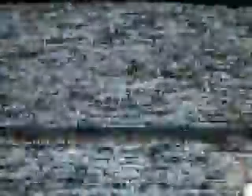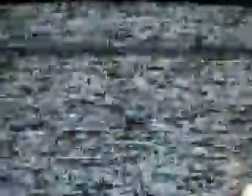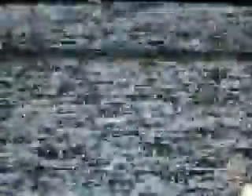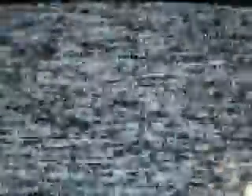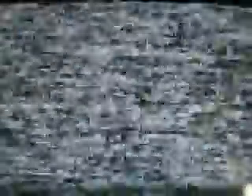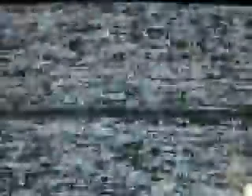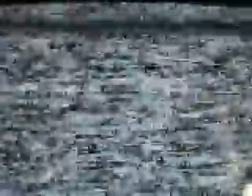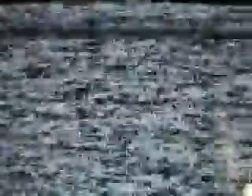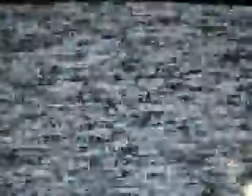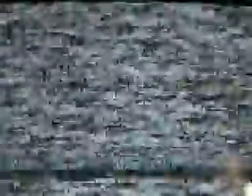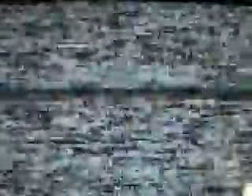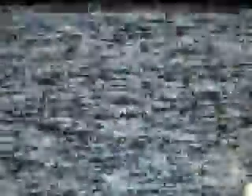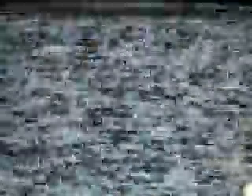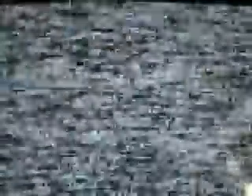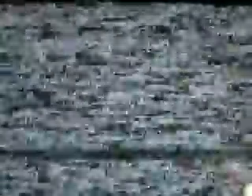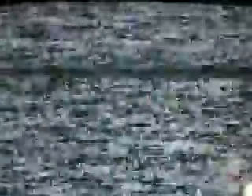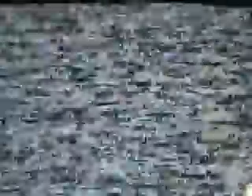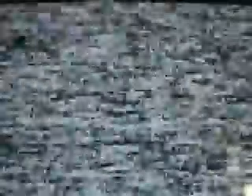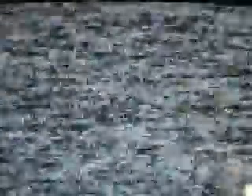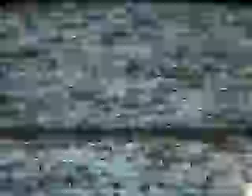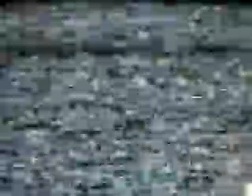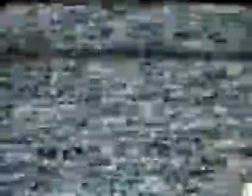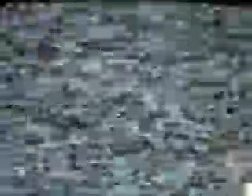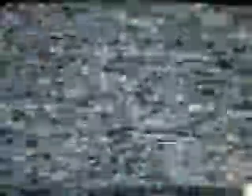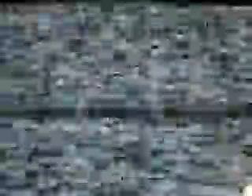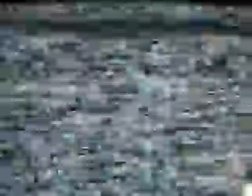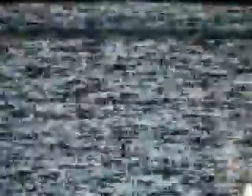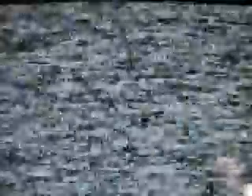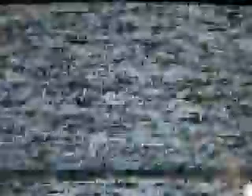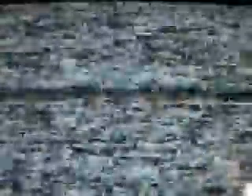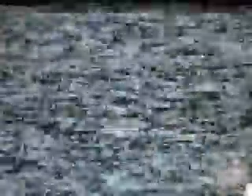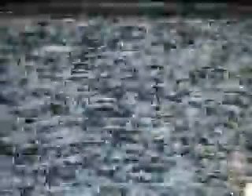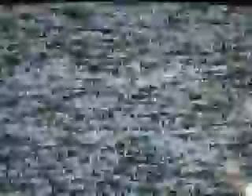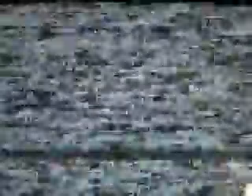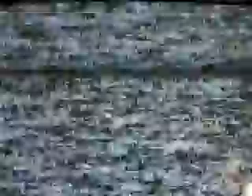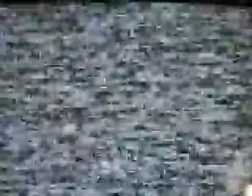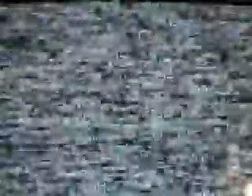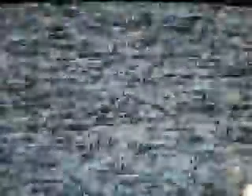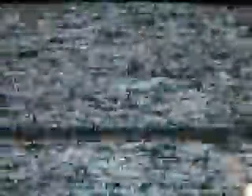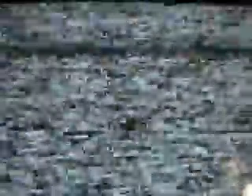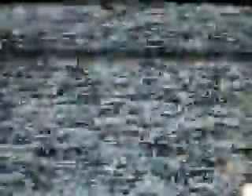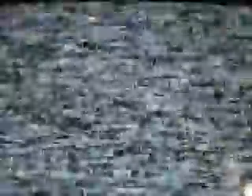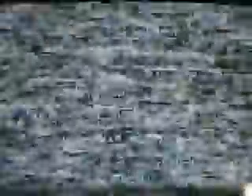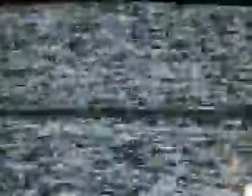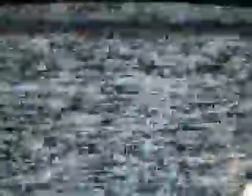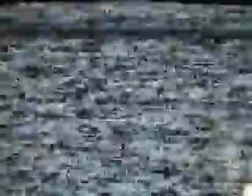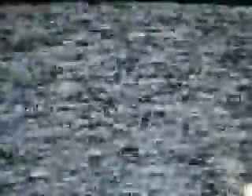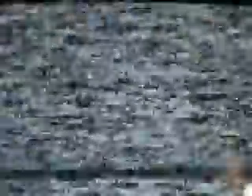You me deeper understanding. Relax. Relax. Relax.